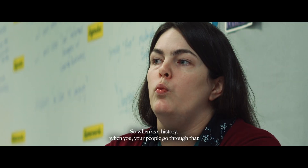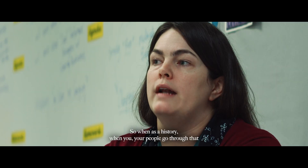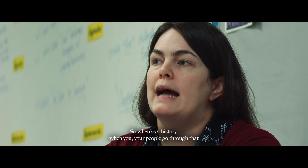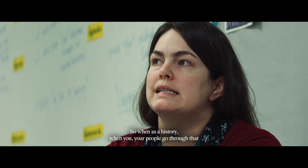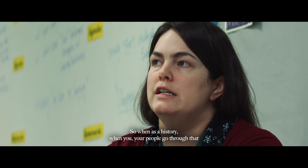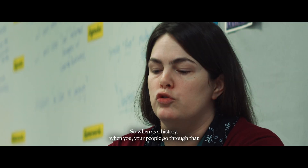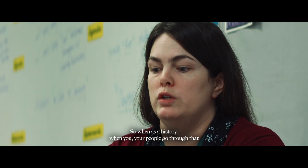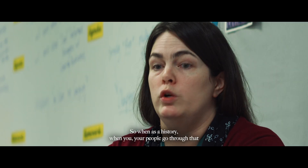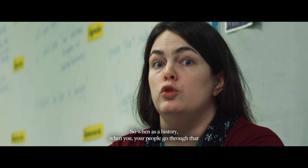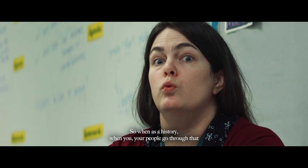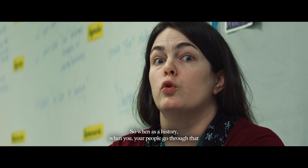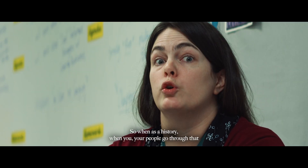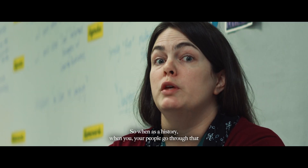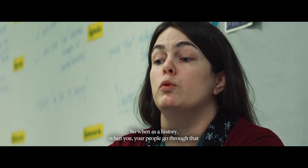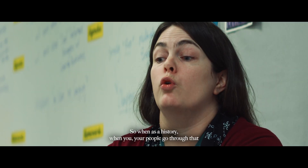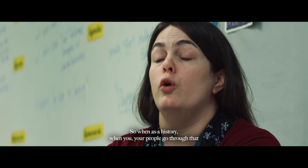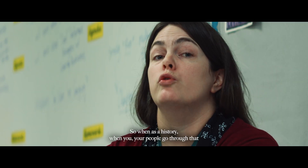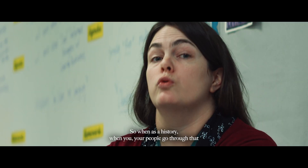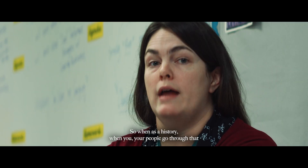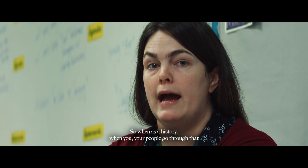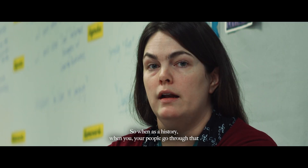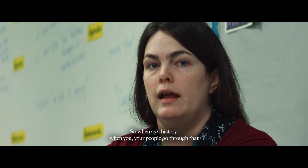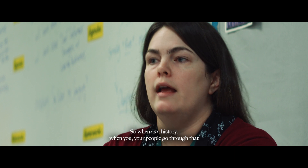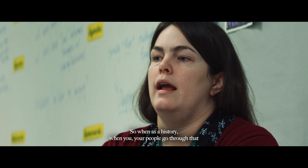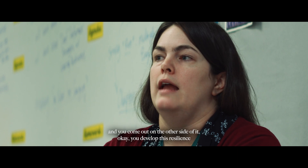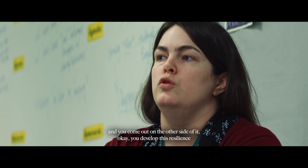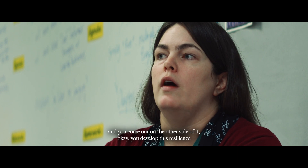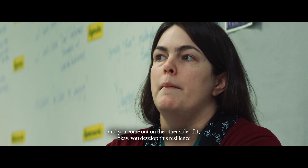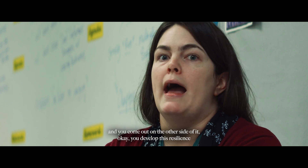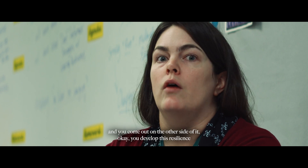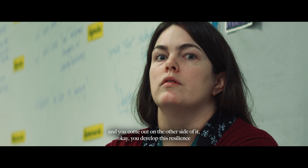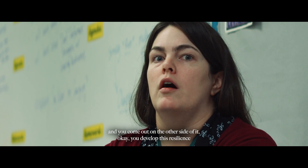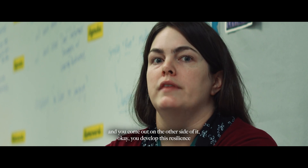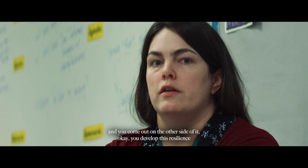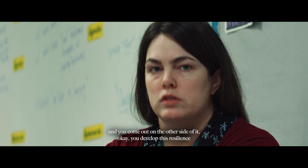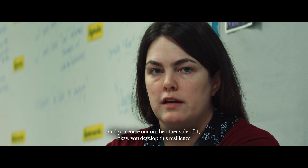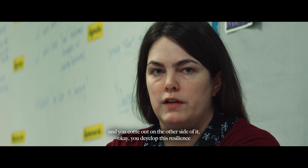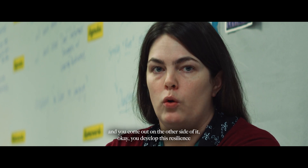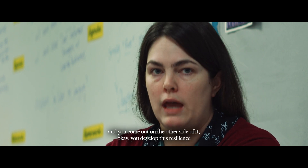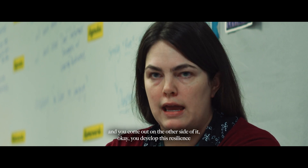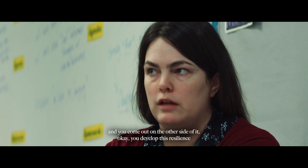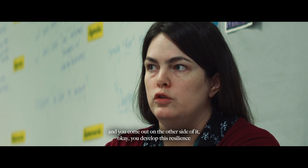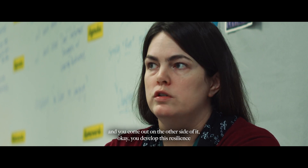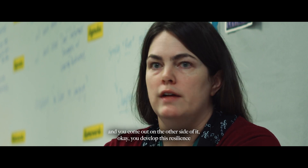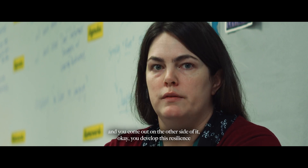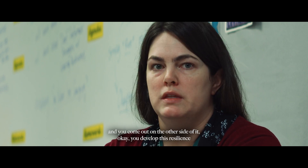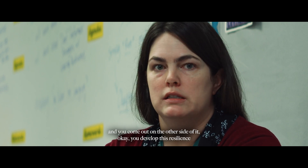when your people go through that and you come out on the other side of it okay, you develop